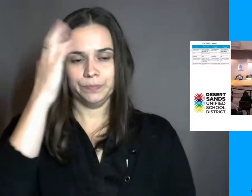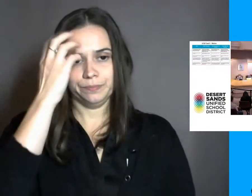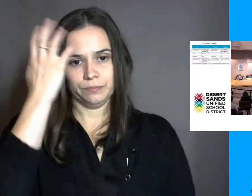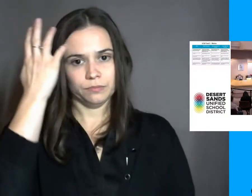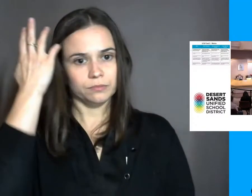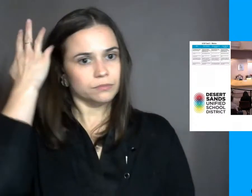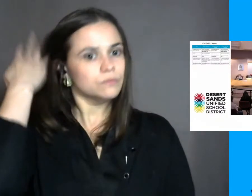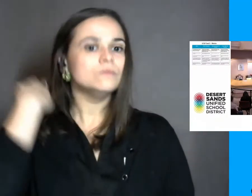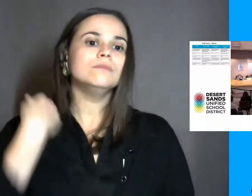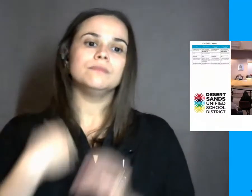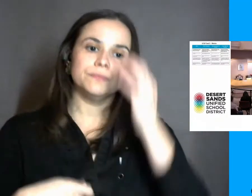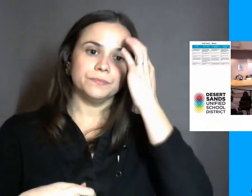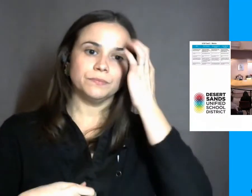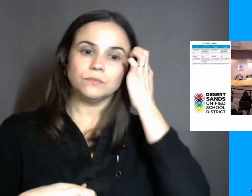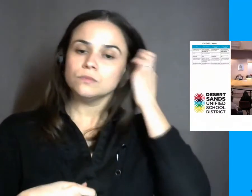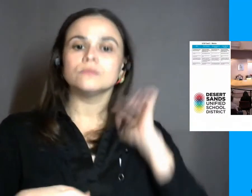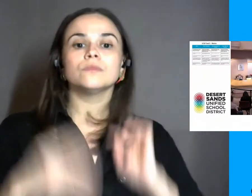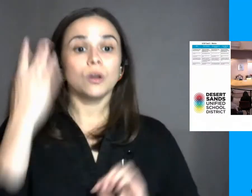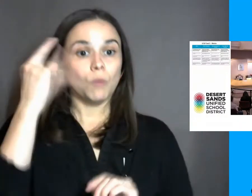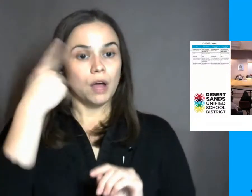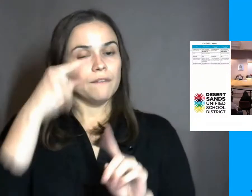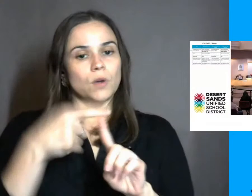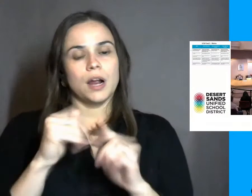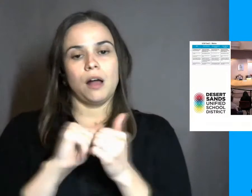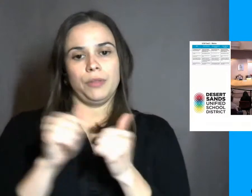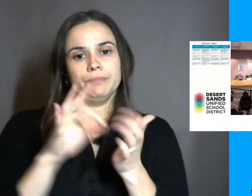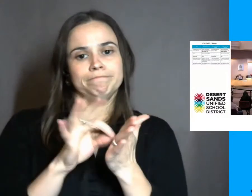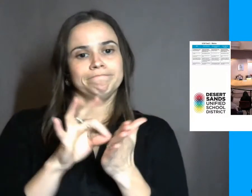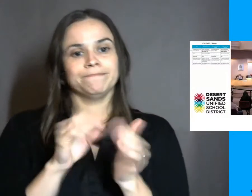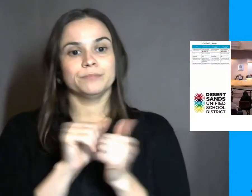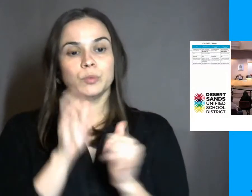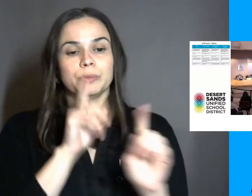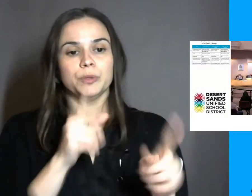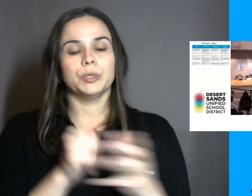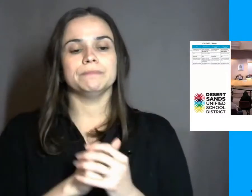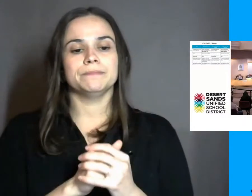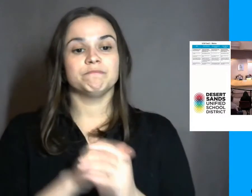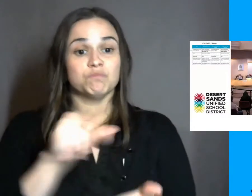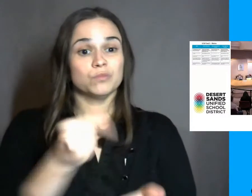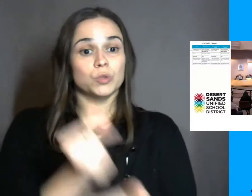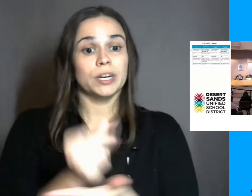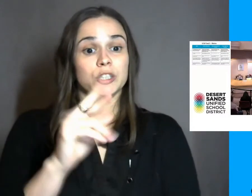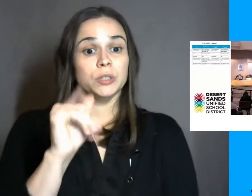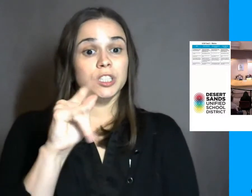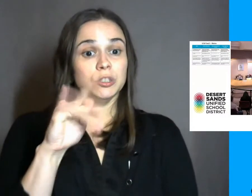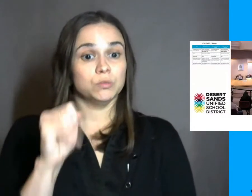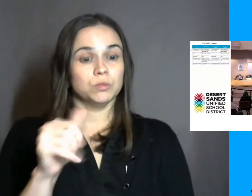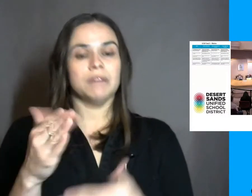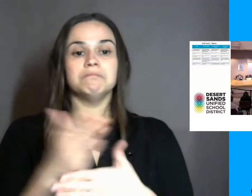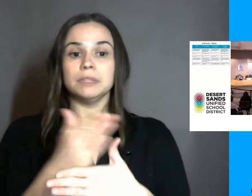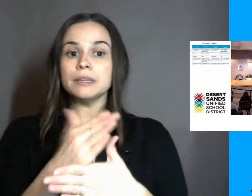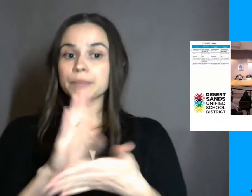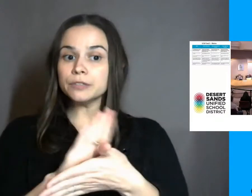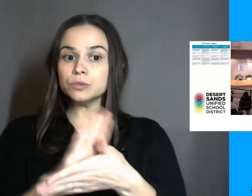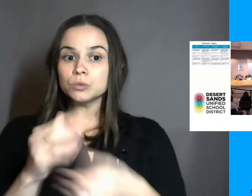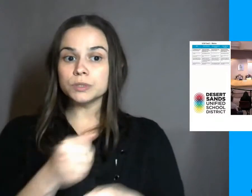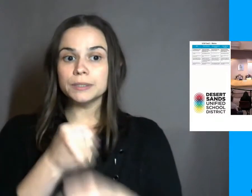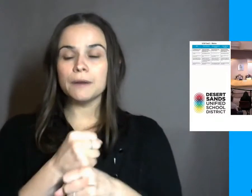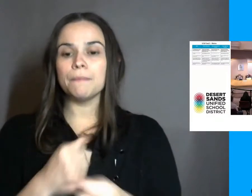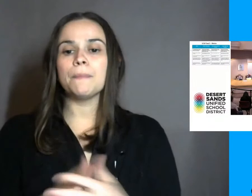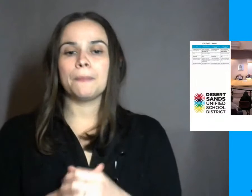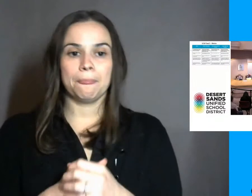reported. Since it is a graduation rate and where graduation falls within a school year, the previous year, as in this